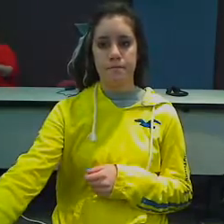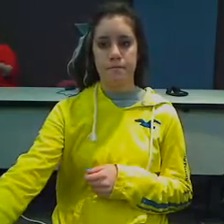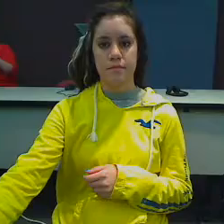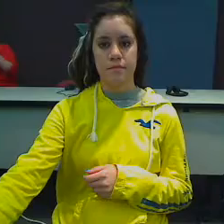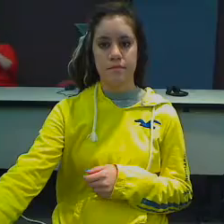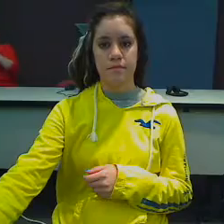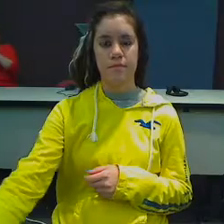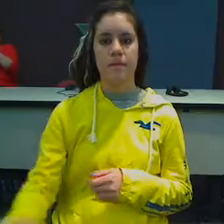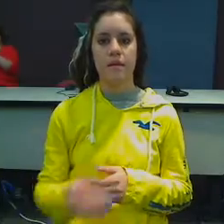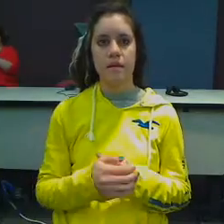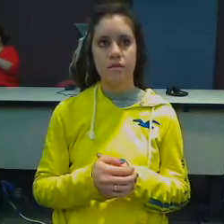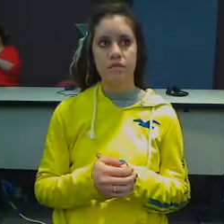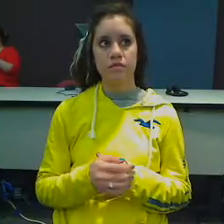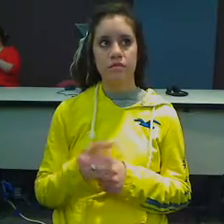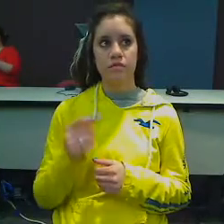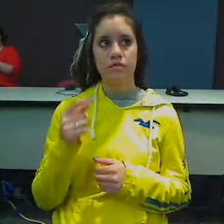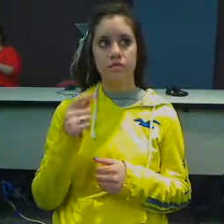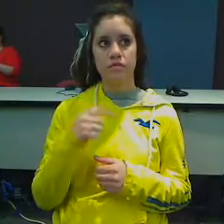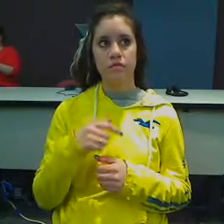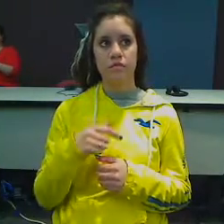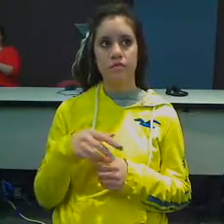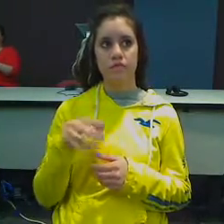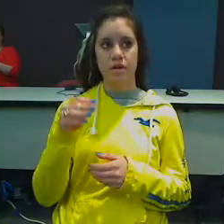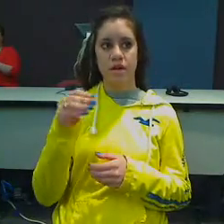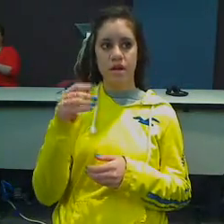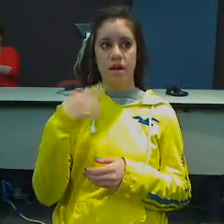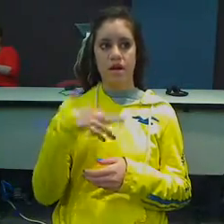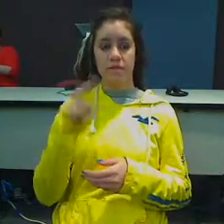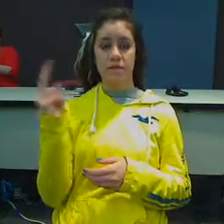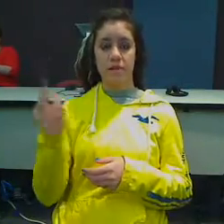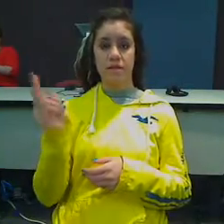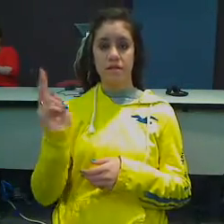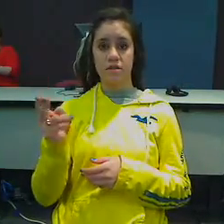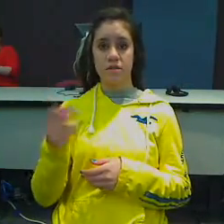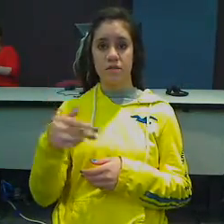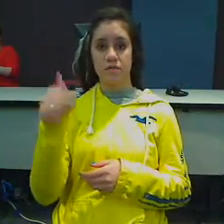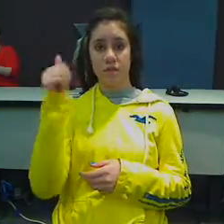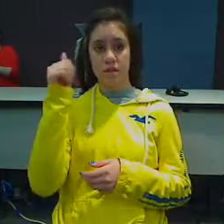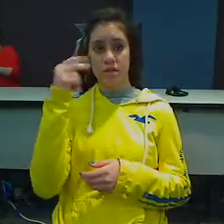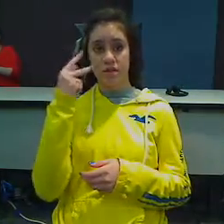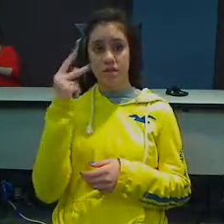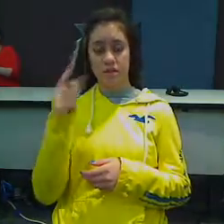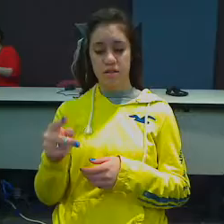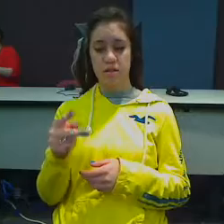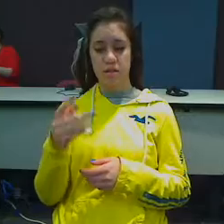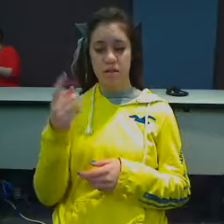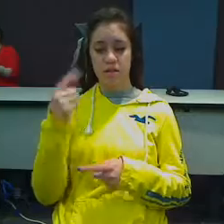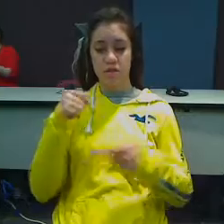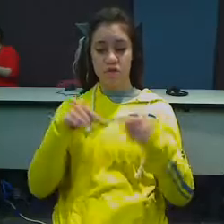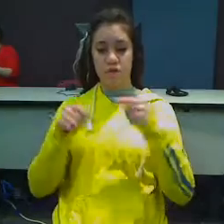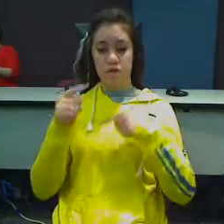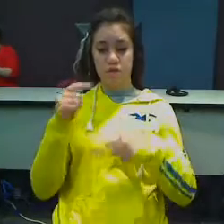Greeks, probably even further. But in classical times, Greek and Roman times, most